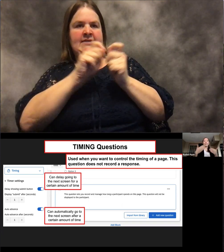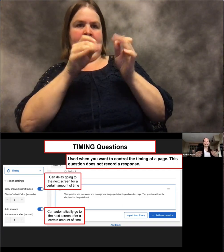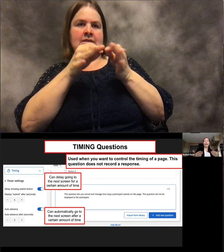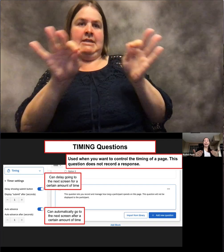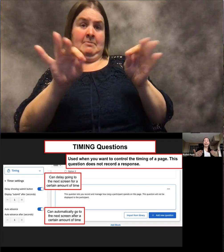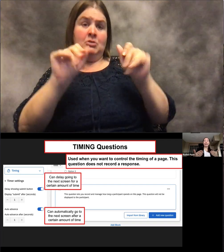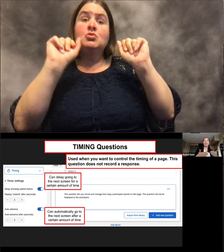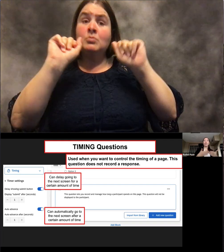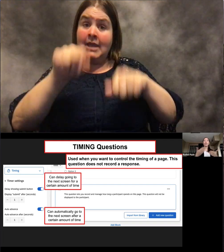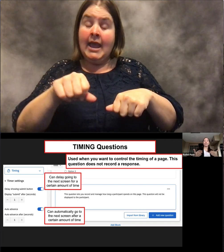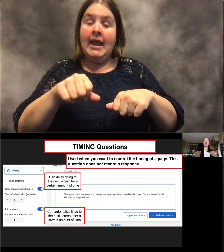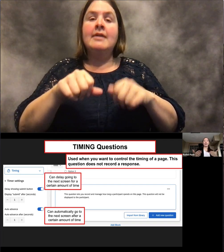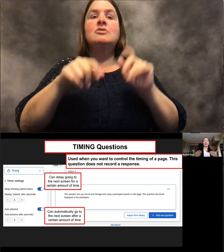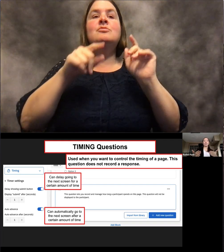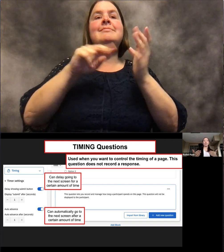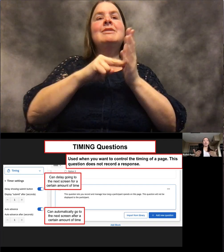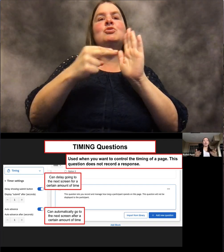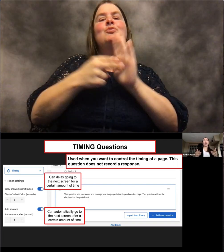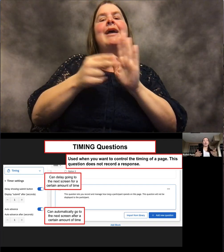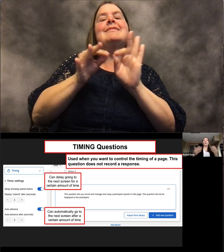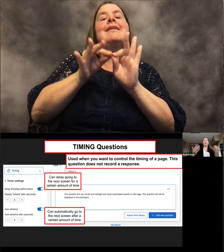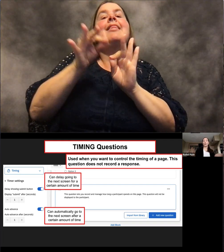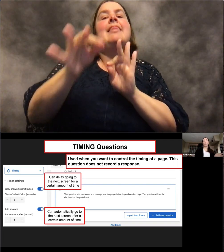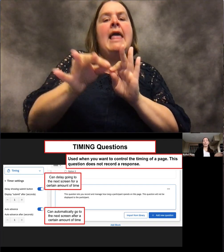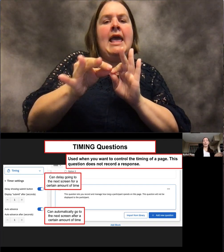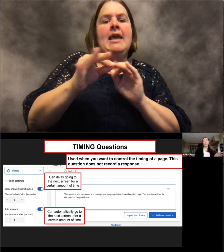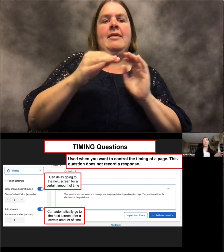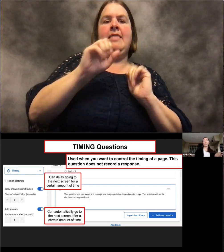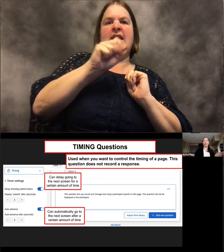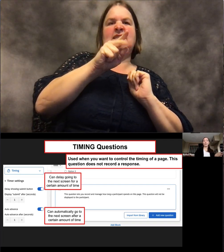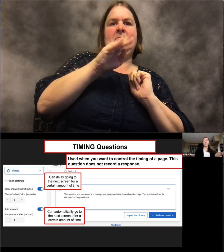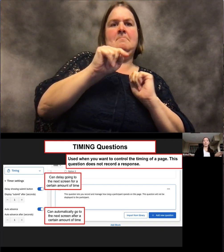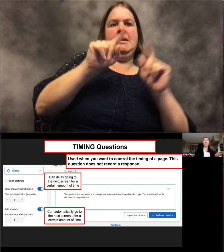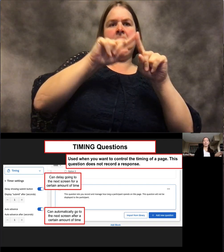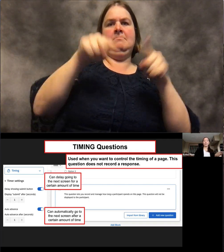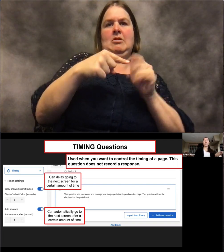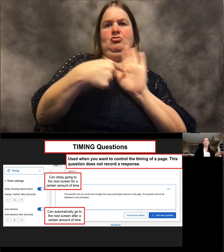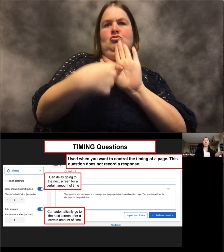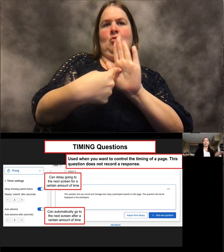can delay going to the next screen for 20 seconds.